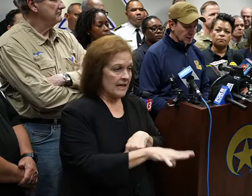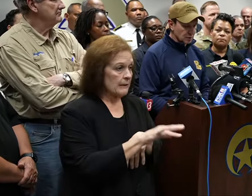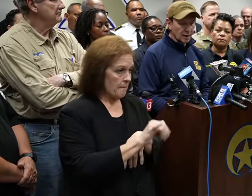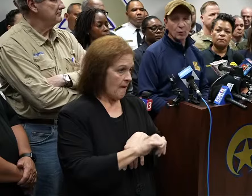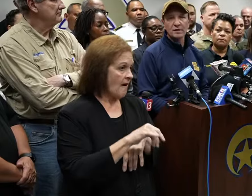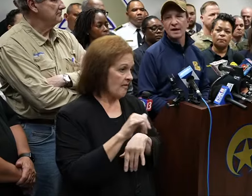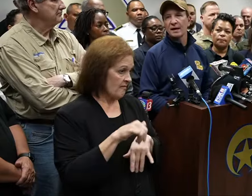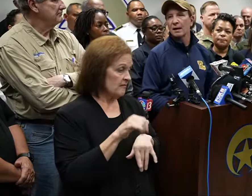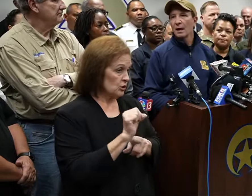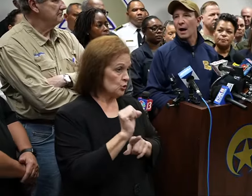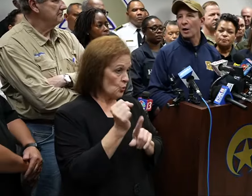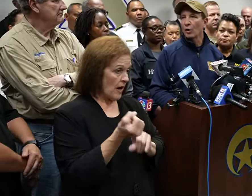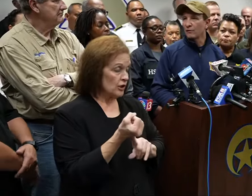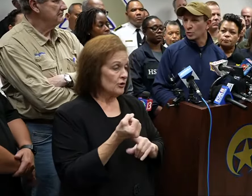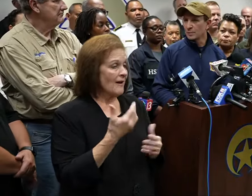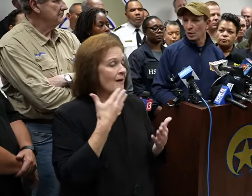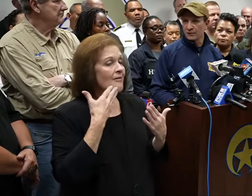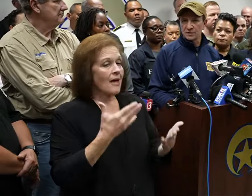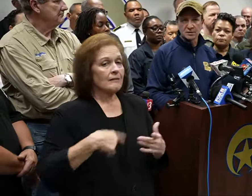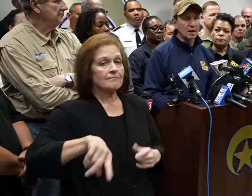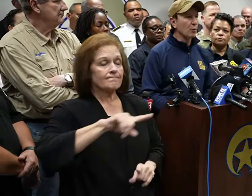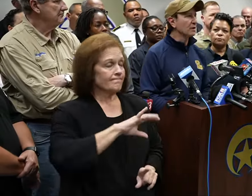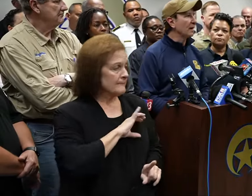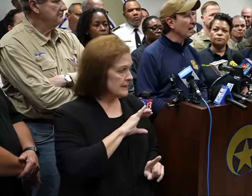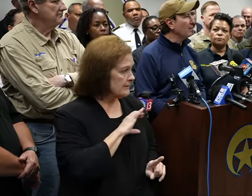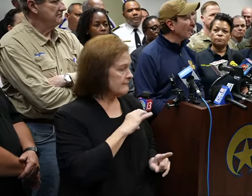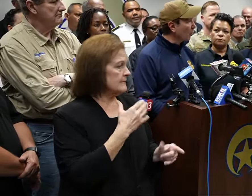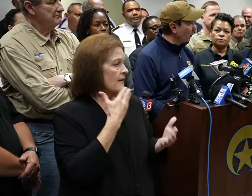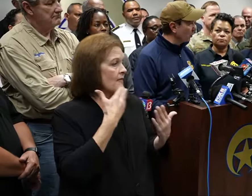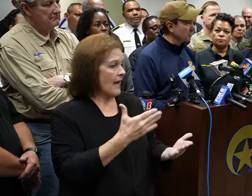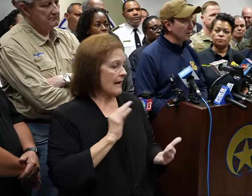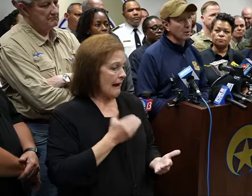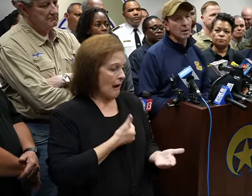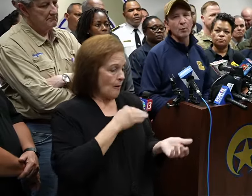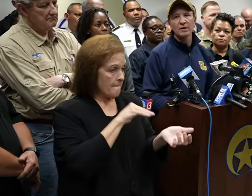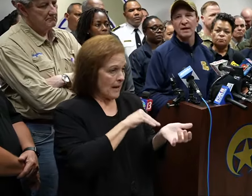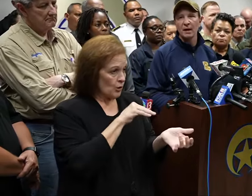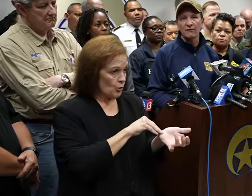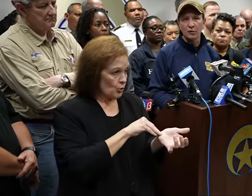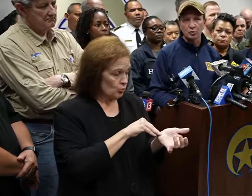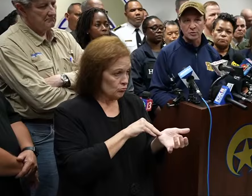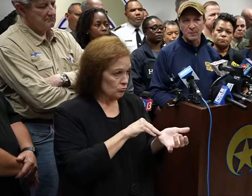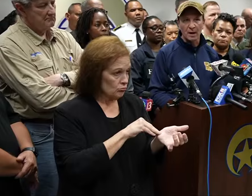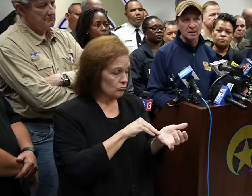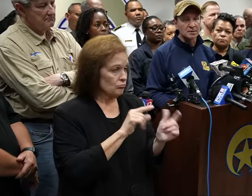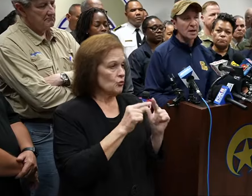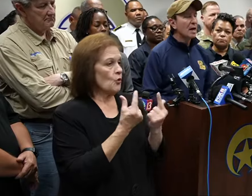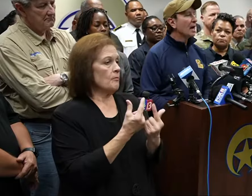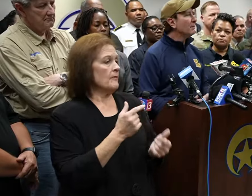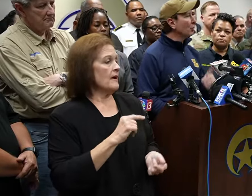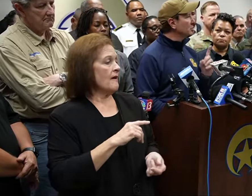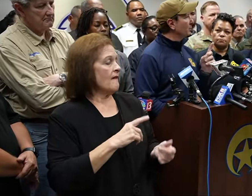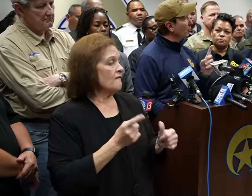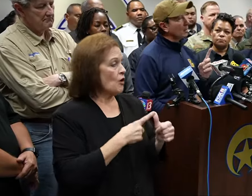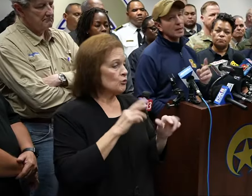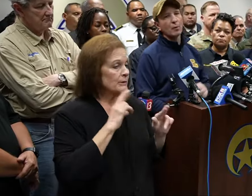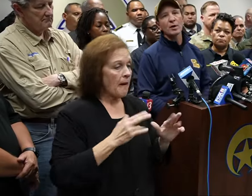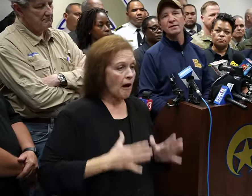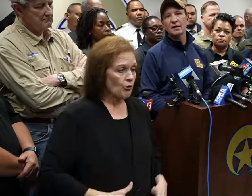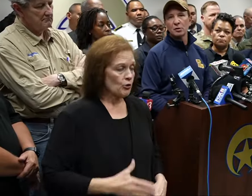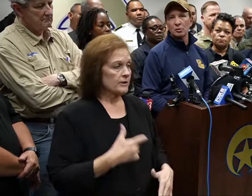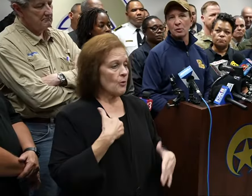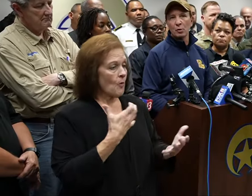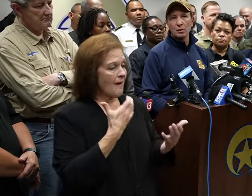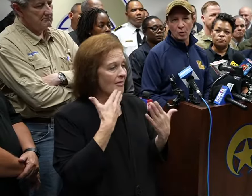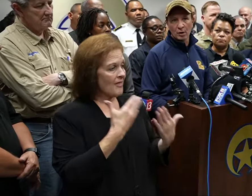this tragedy. I want to thank our law enforcement officers. I want to thank our medical personnel. I want to thank our first responders. And most importantly, I want